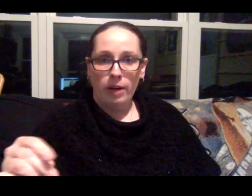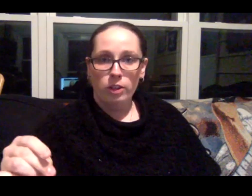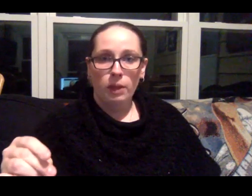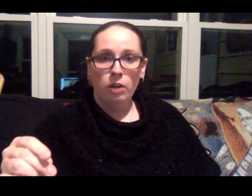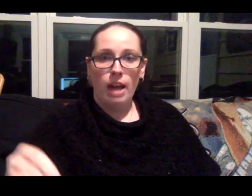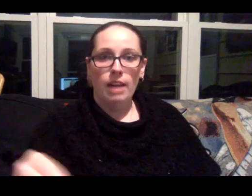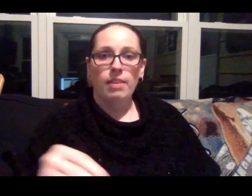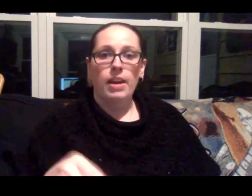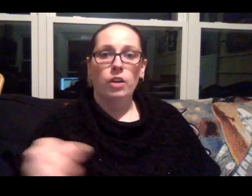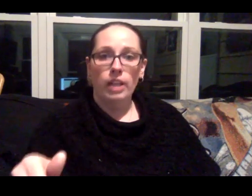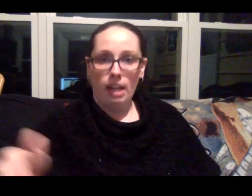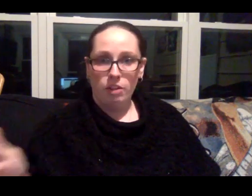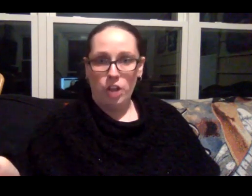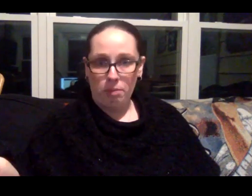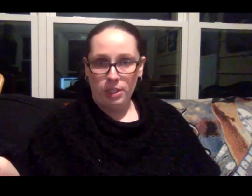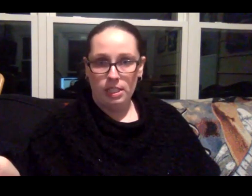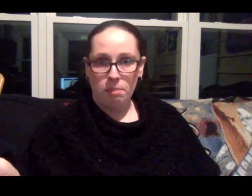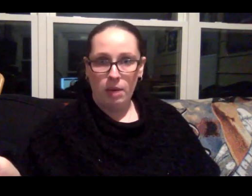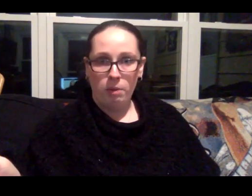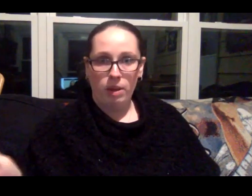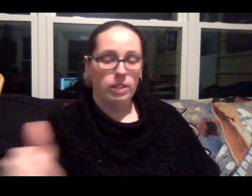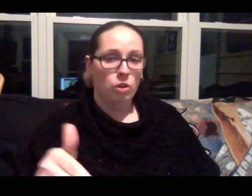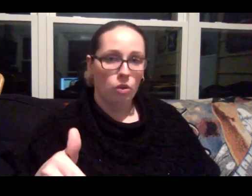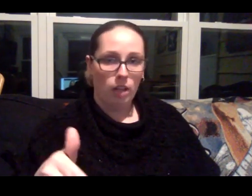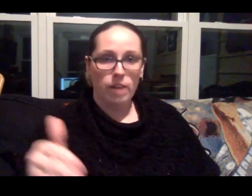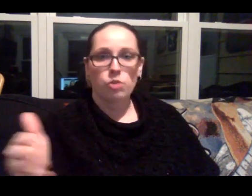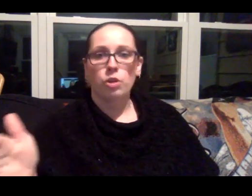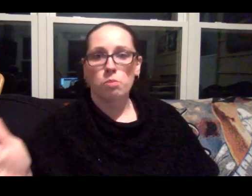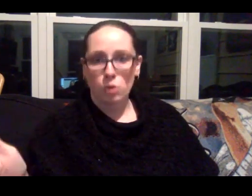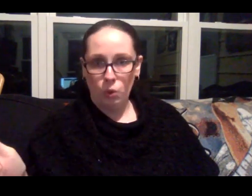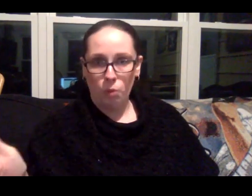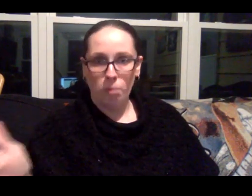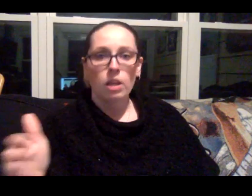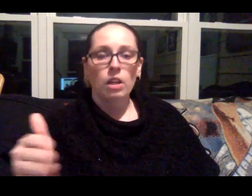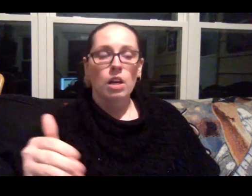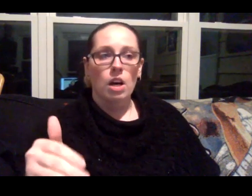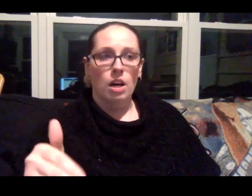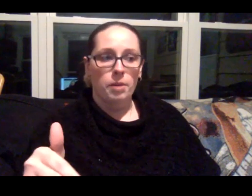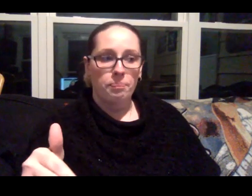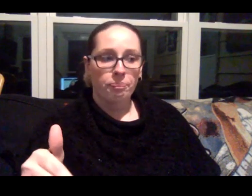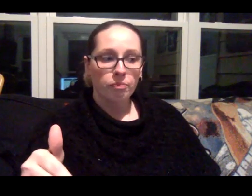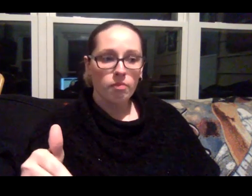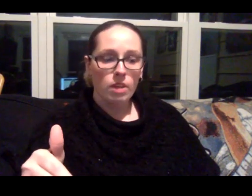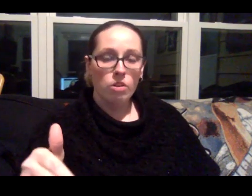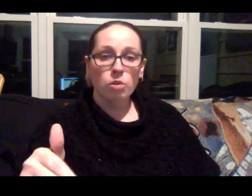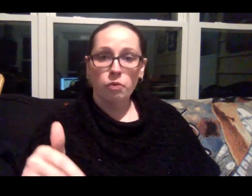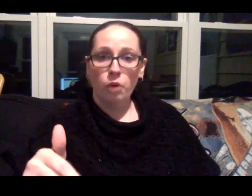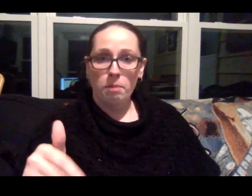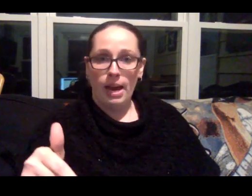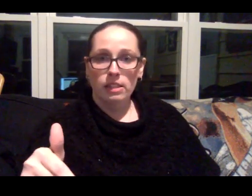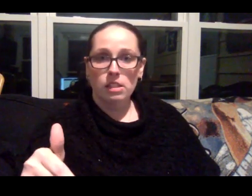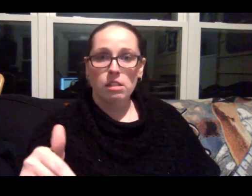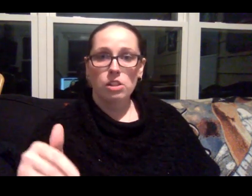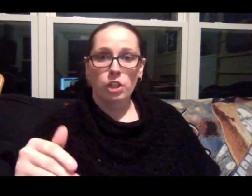having parents put in writing that they agree to have their child participate, whether it's Google Classroom, Zoom, um, those